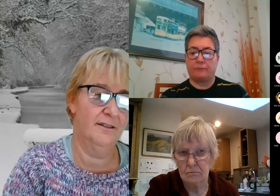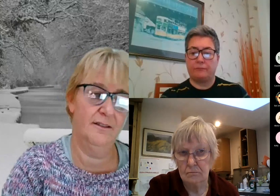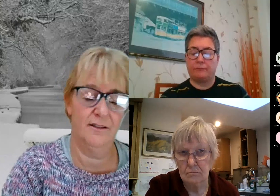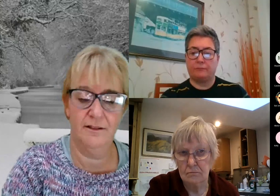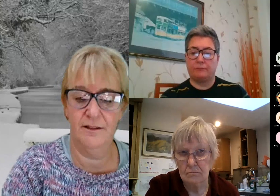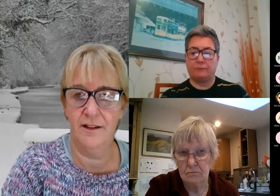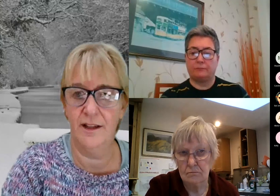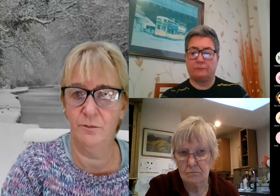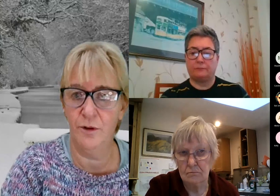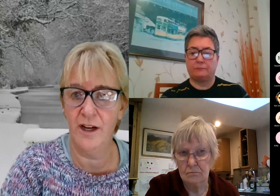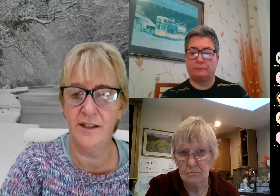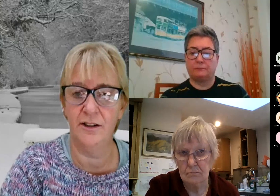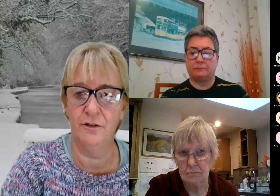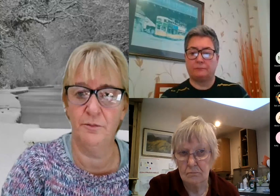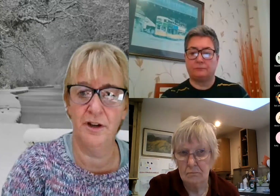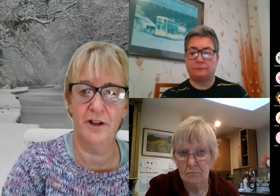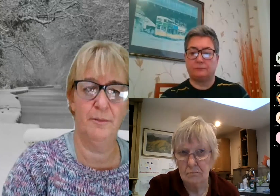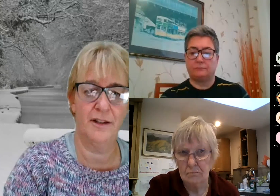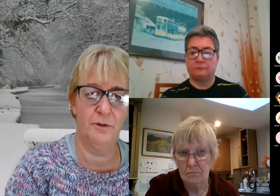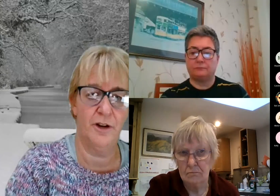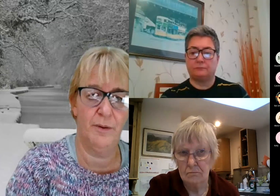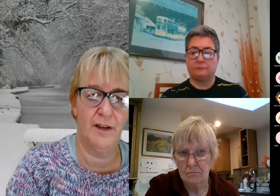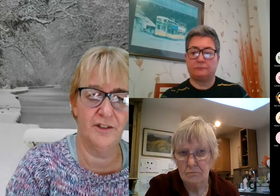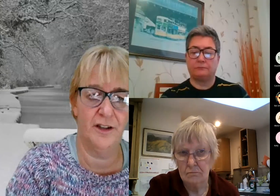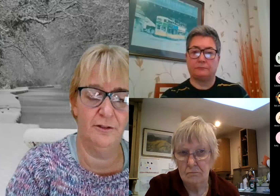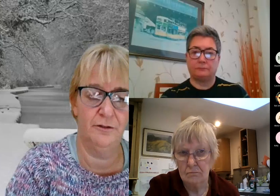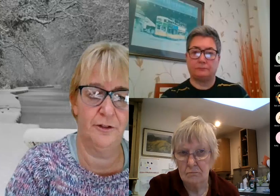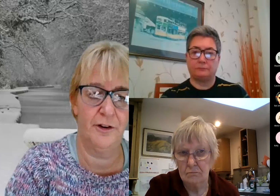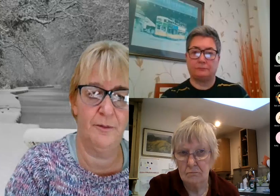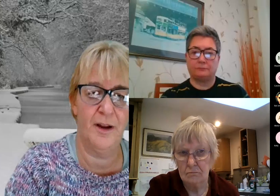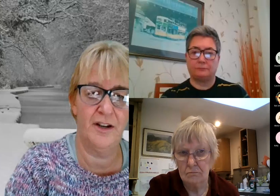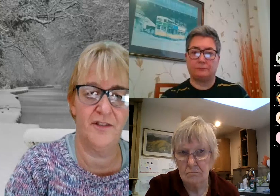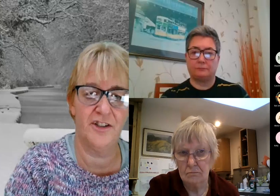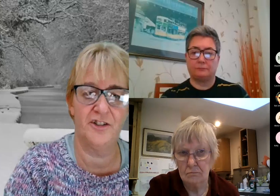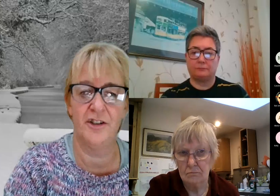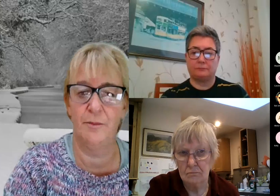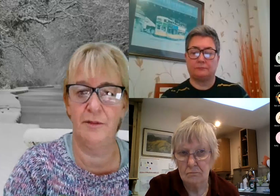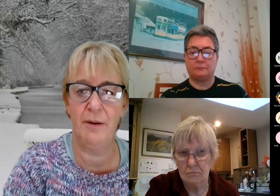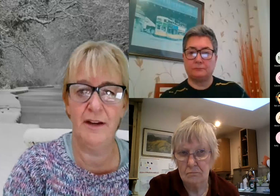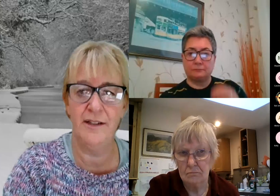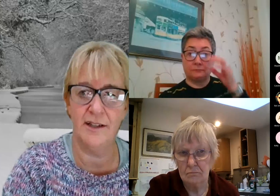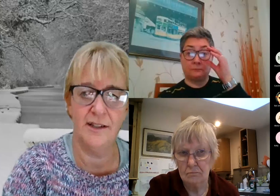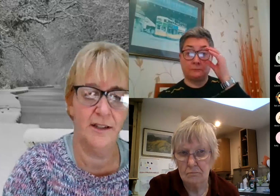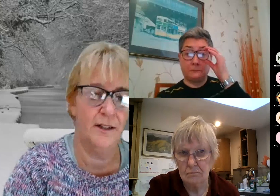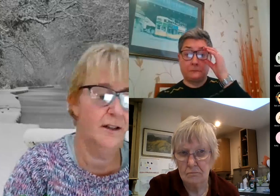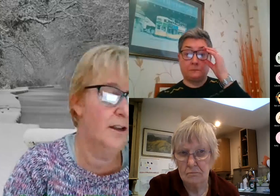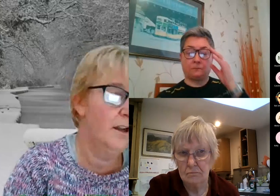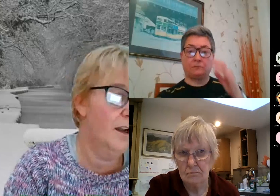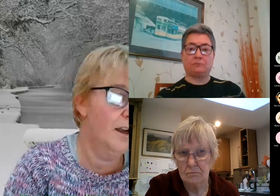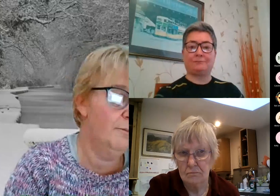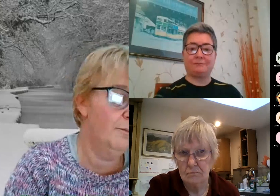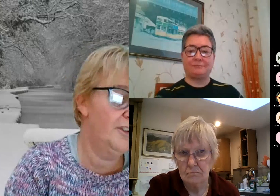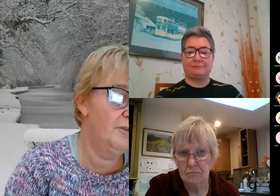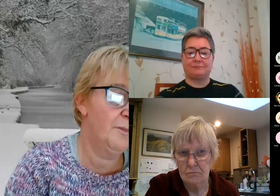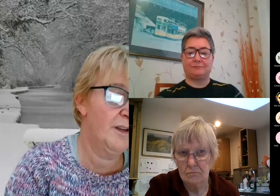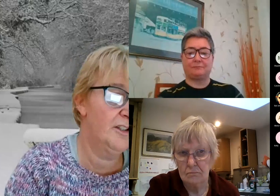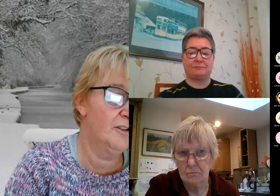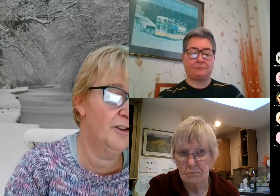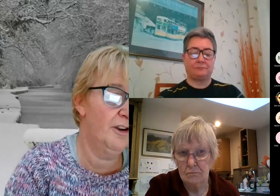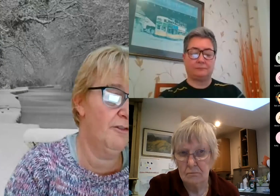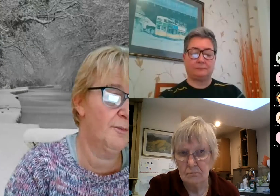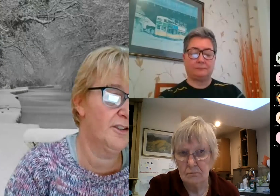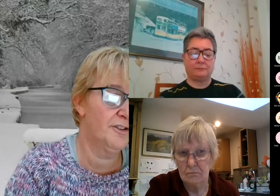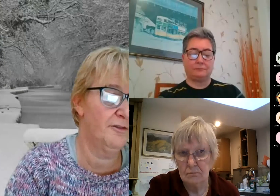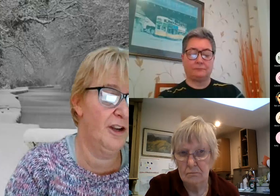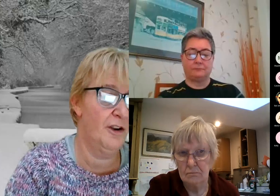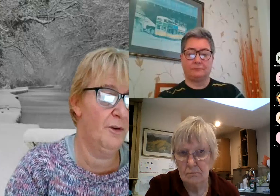me that they're wasting a lot of money going back to occupational health for information that's just going to be repeated. But do speak to